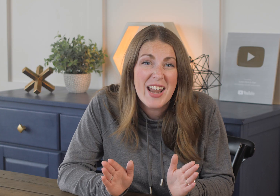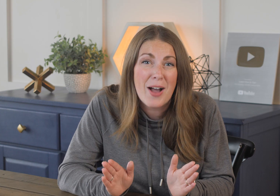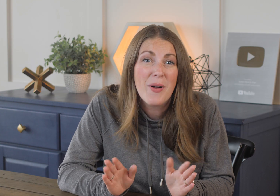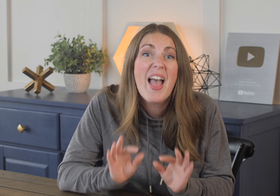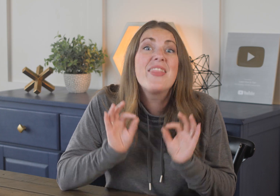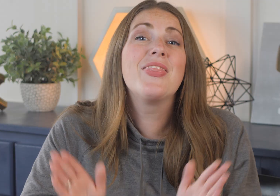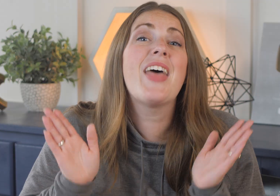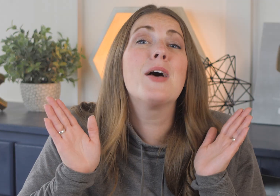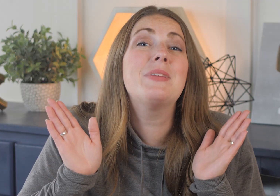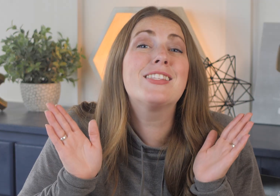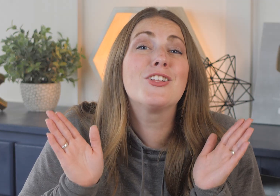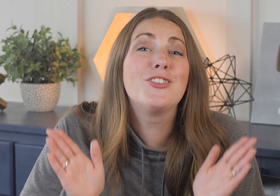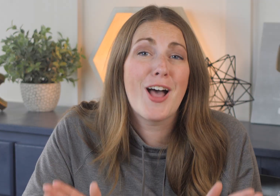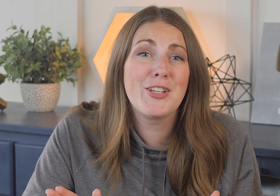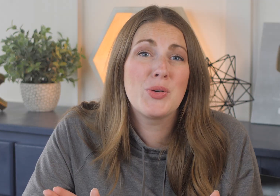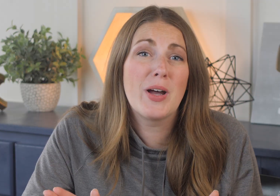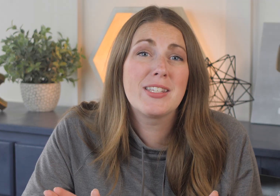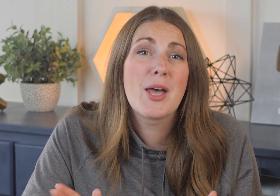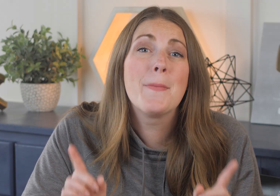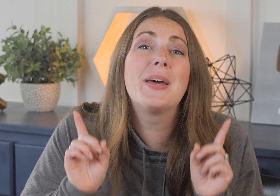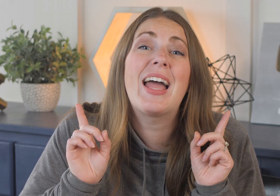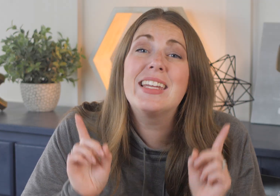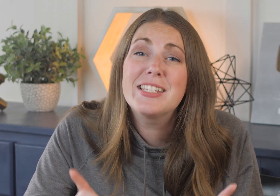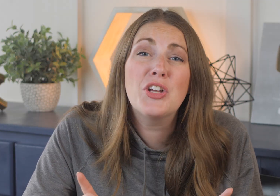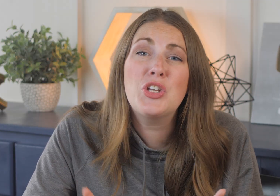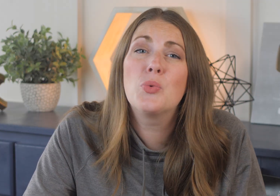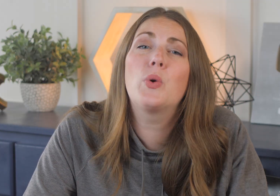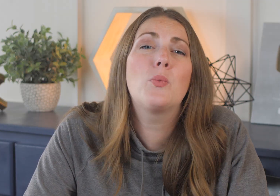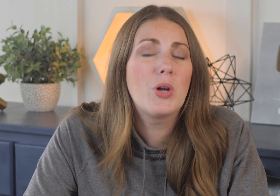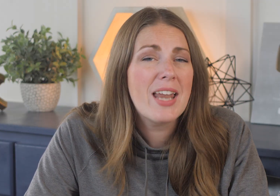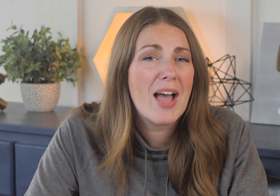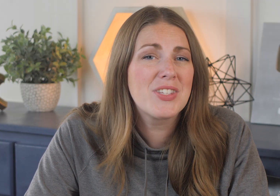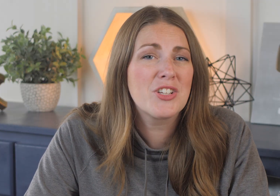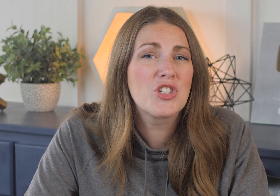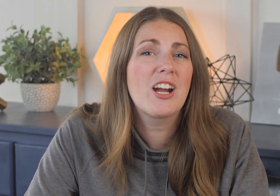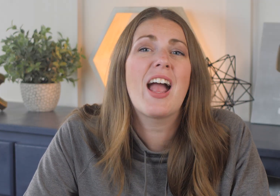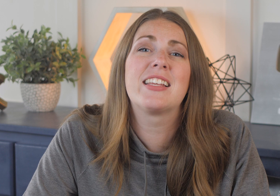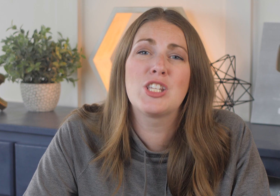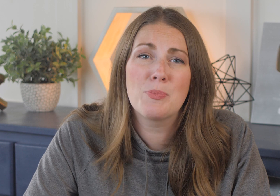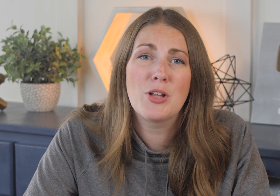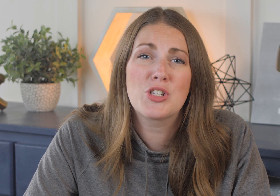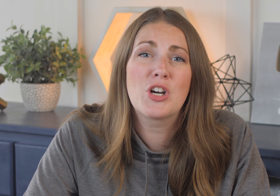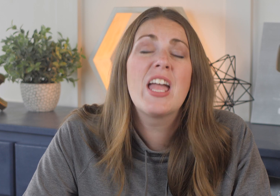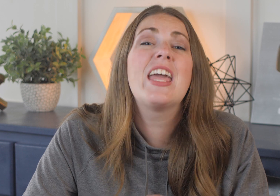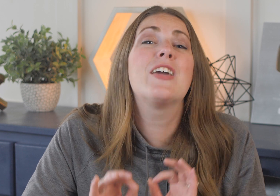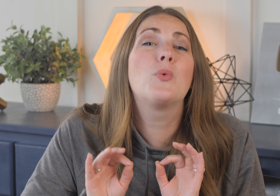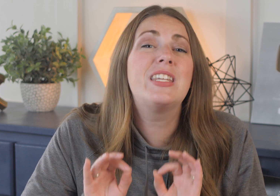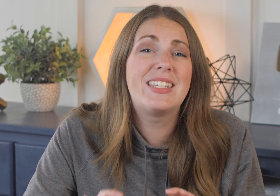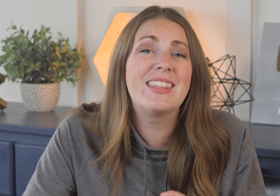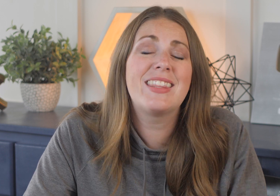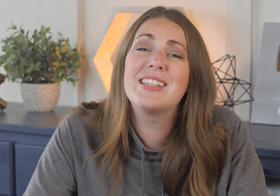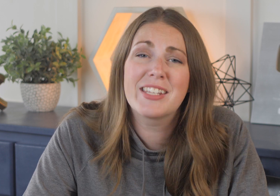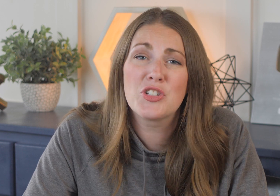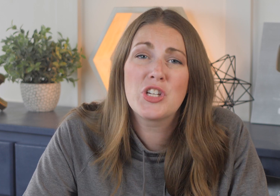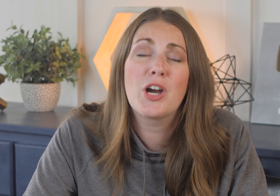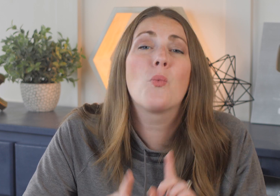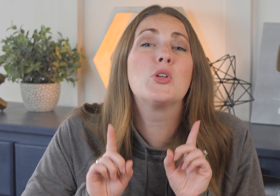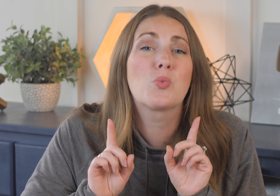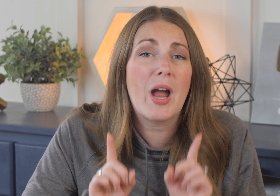now. That means a lot to us, but I can tell you we wouldn't have Skillshare as a sponsor if we didn't think Skillshare was right